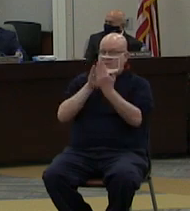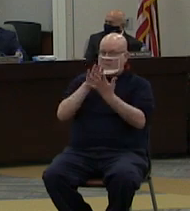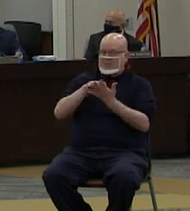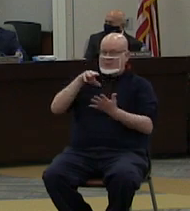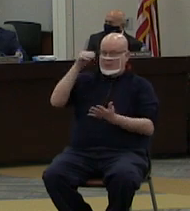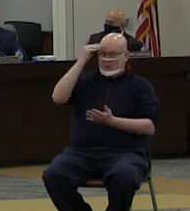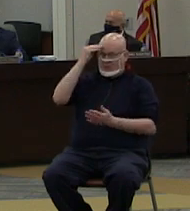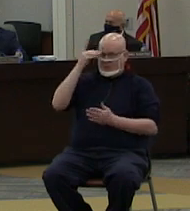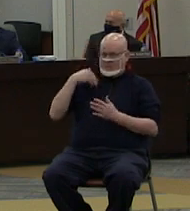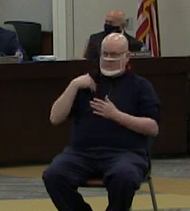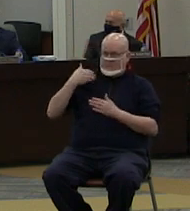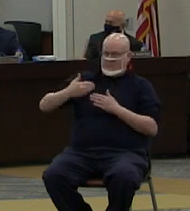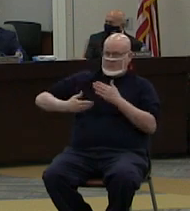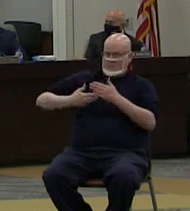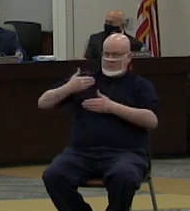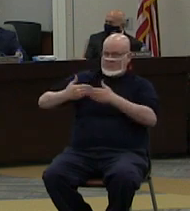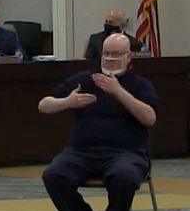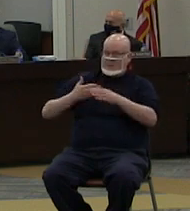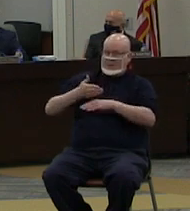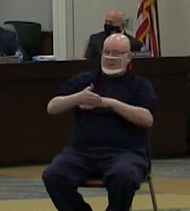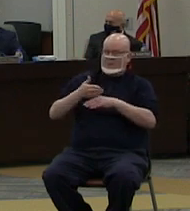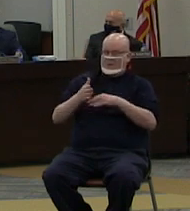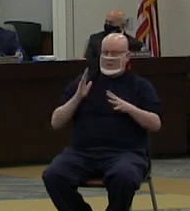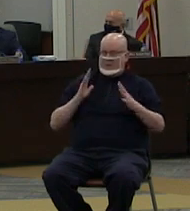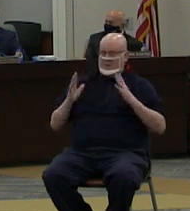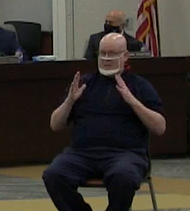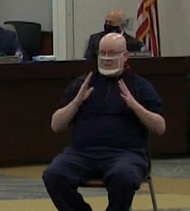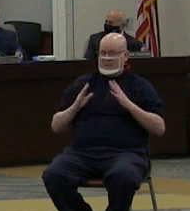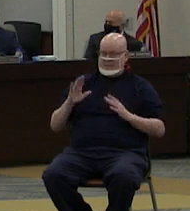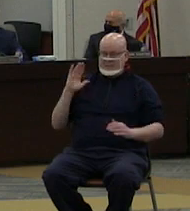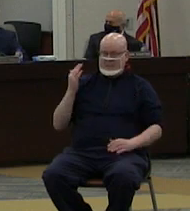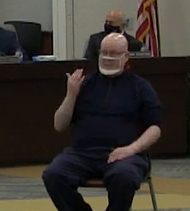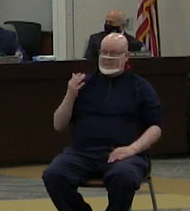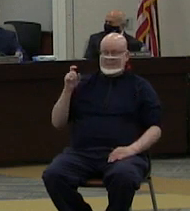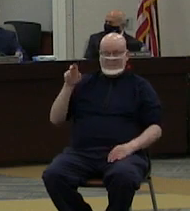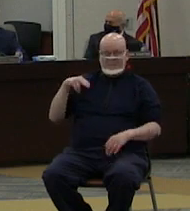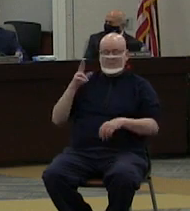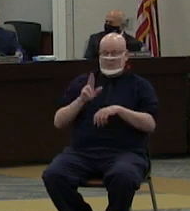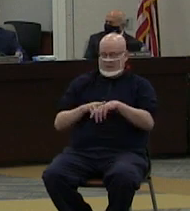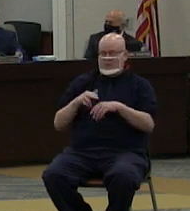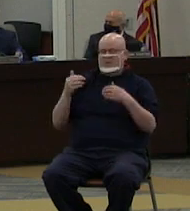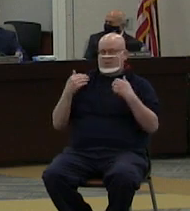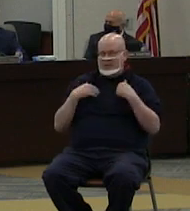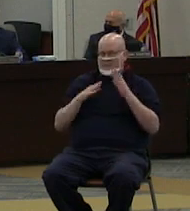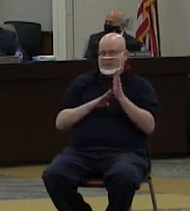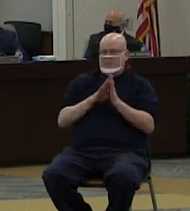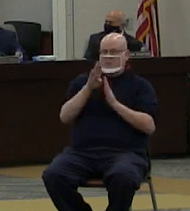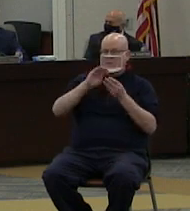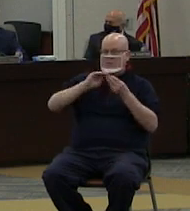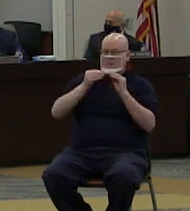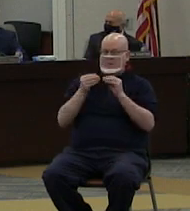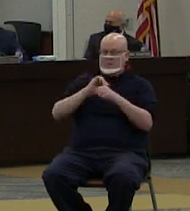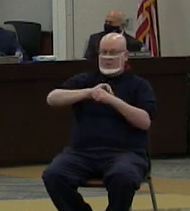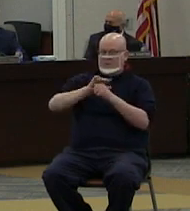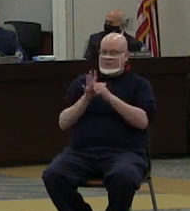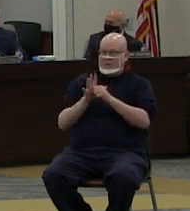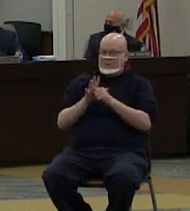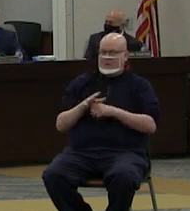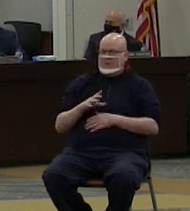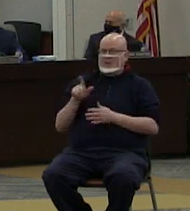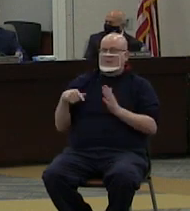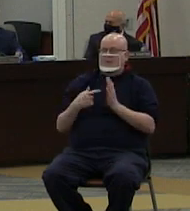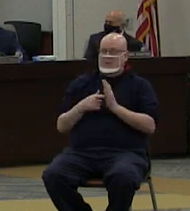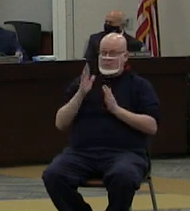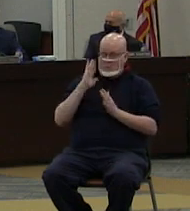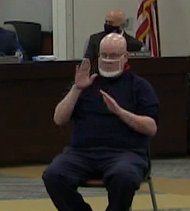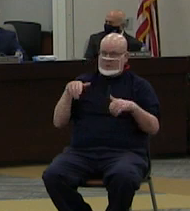move farther into the period following the holidays, it seems inevitable there will be an increase in COVID-19 cases and exposure across the area. This too will provide a